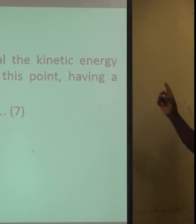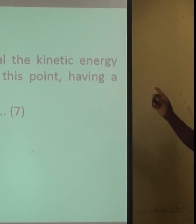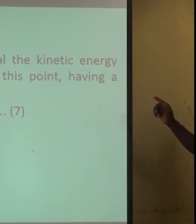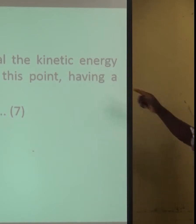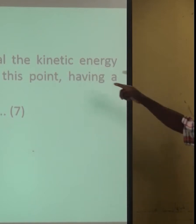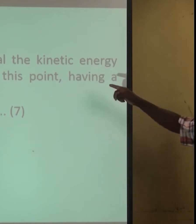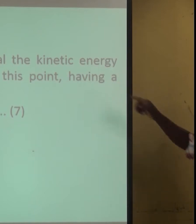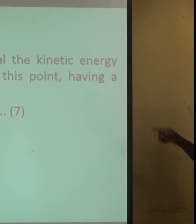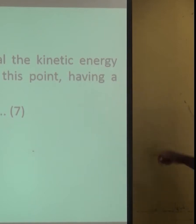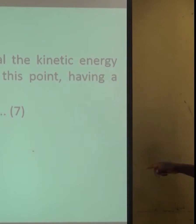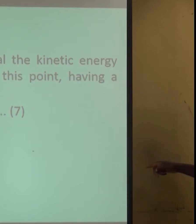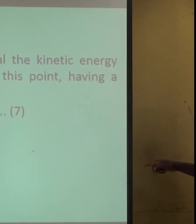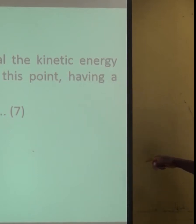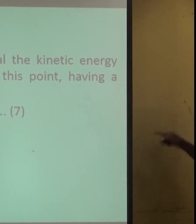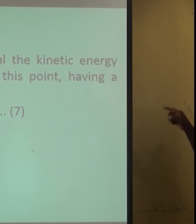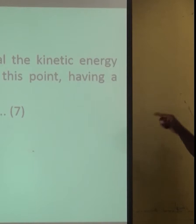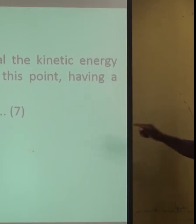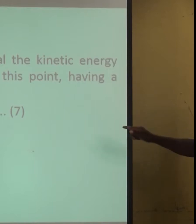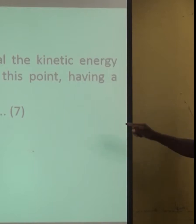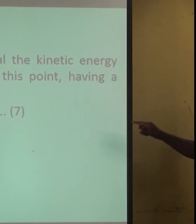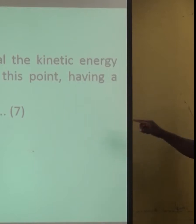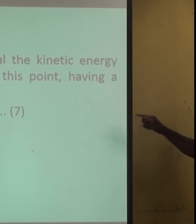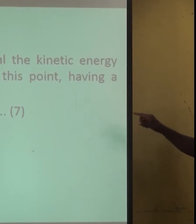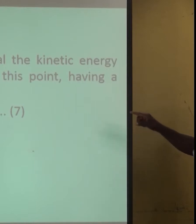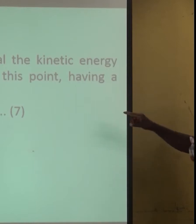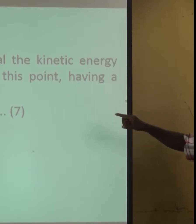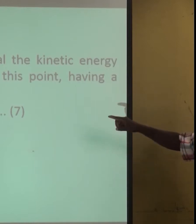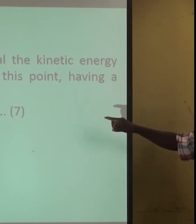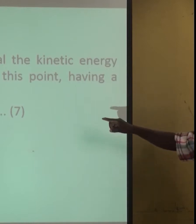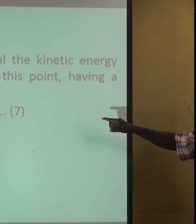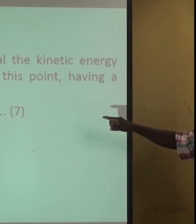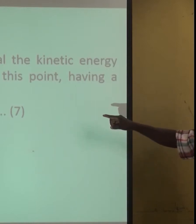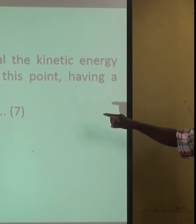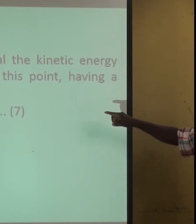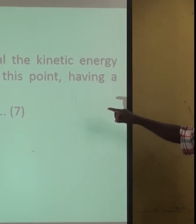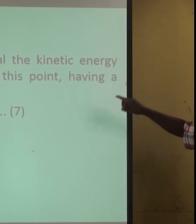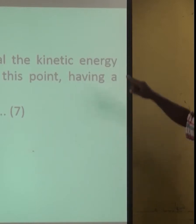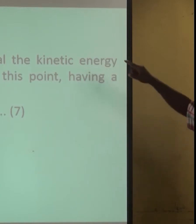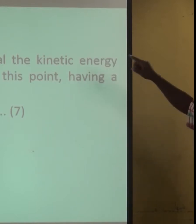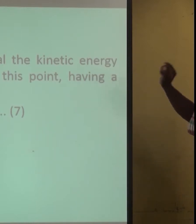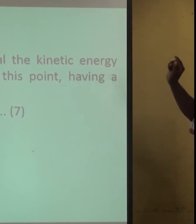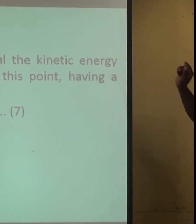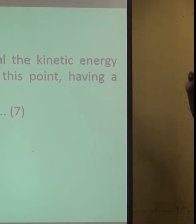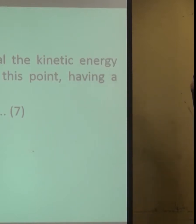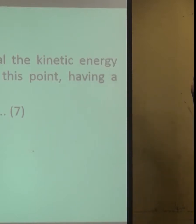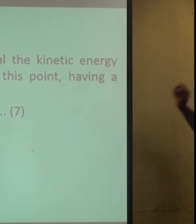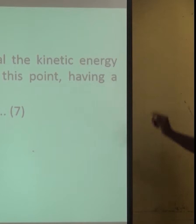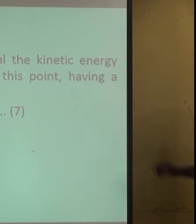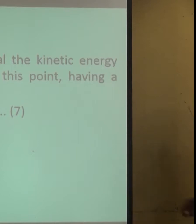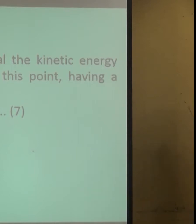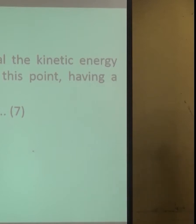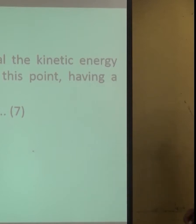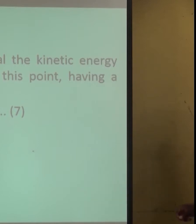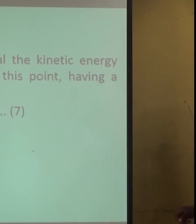this work done is equals to the kinetic energy, so we can equally equate equation 7 to equation